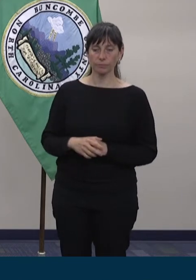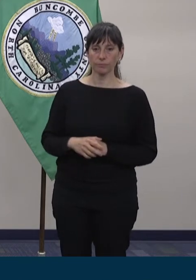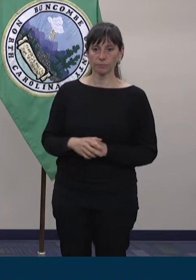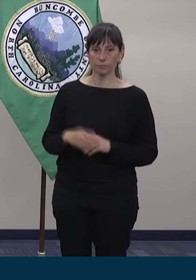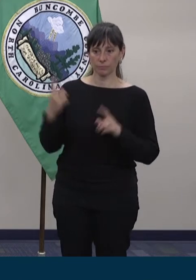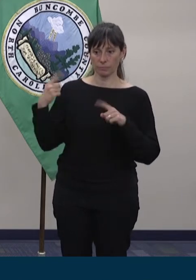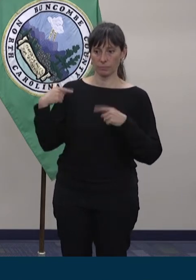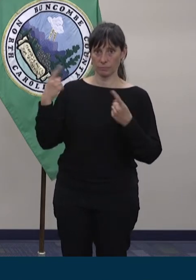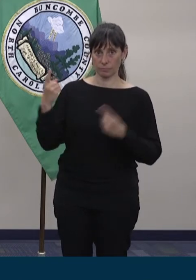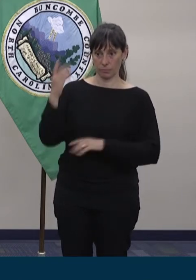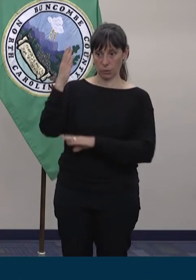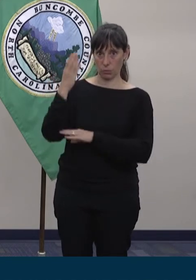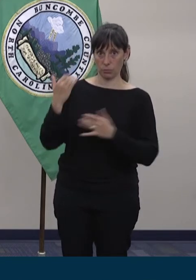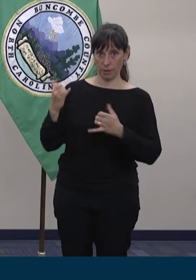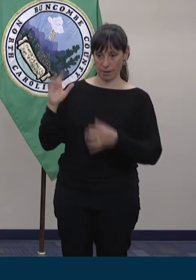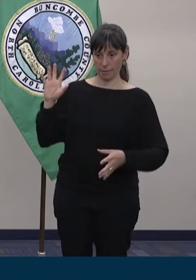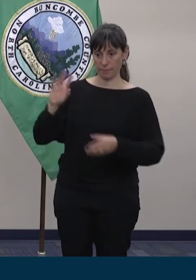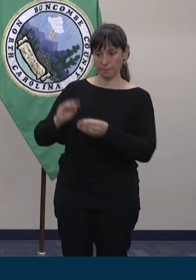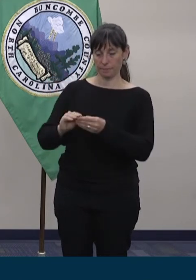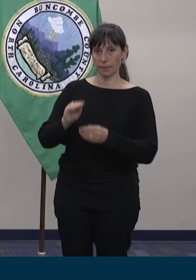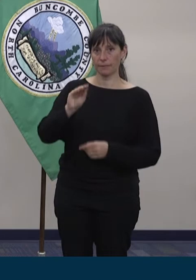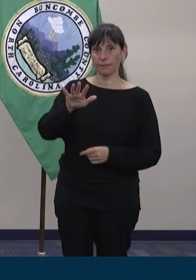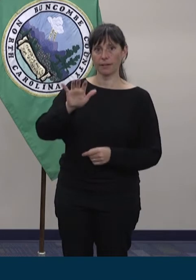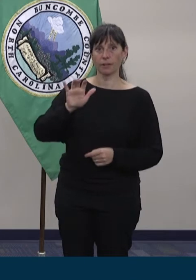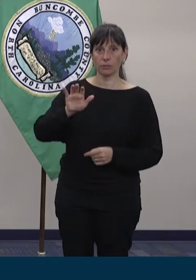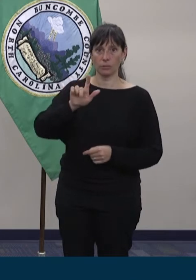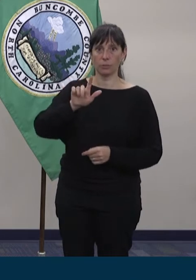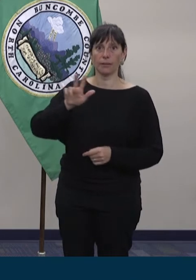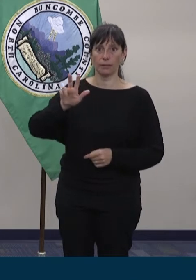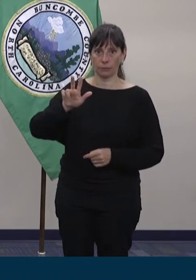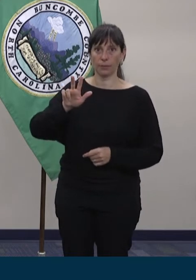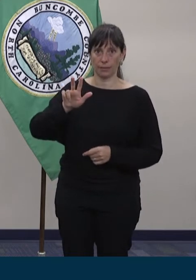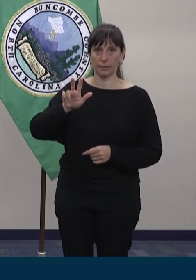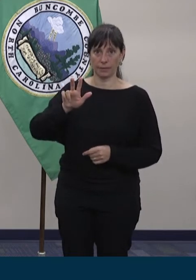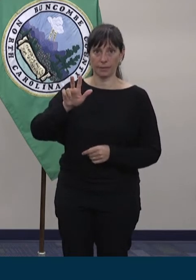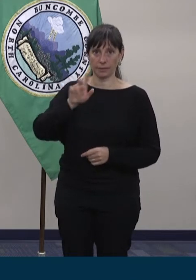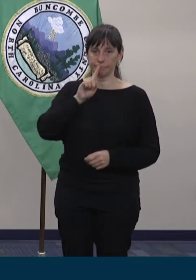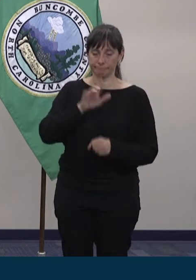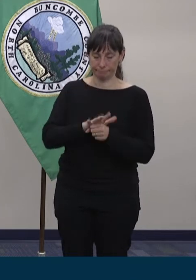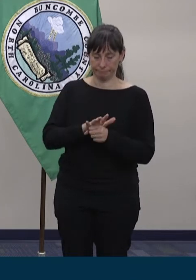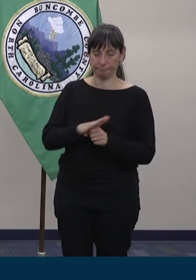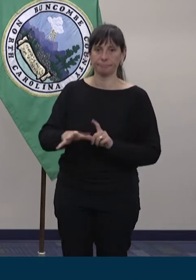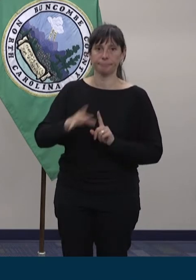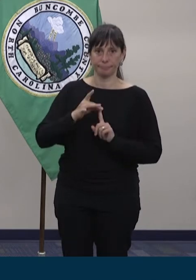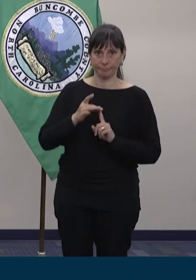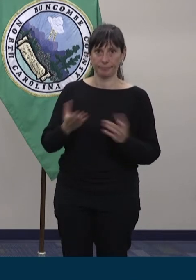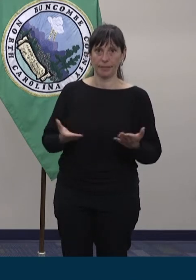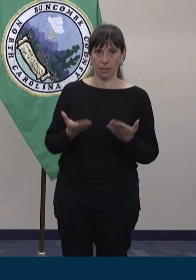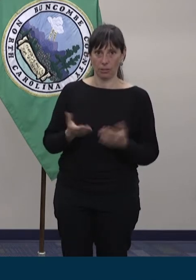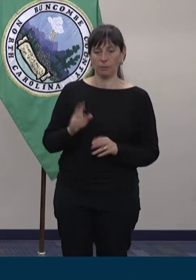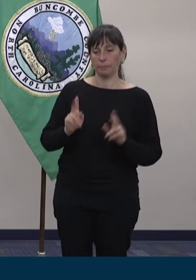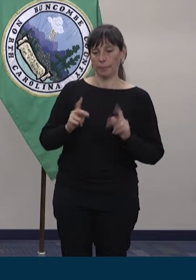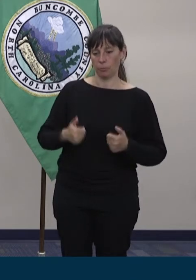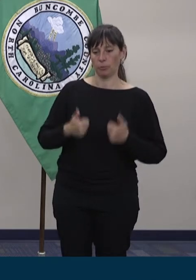As of noon today, there have been 523 lab-confirmed cases of COVID-19 in Buncombe County